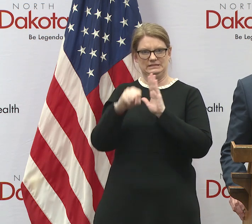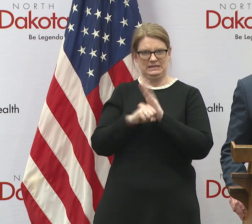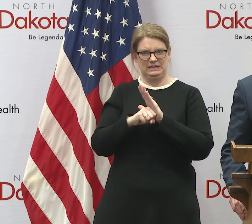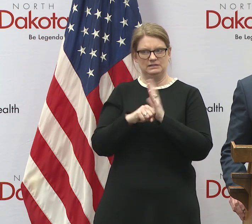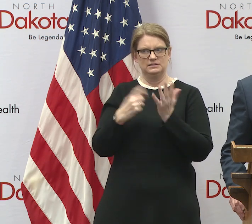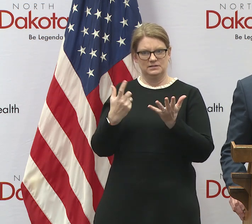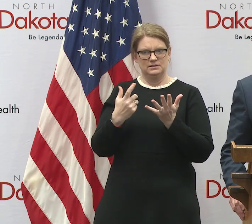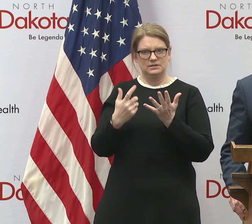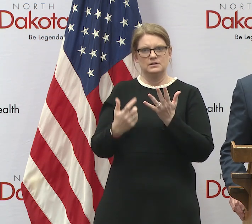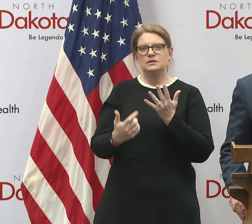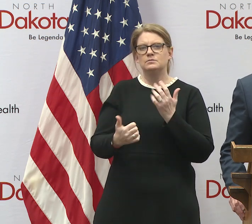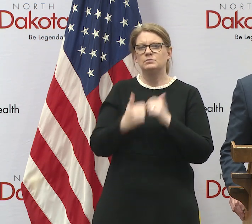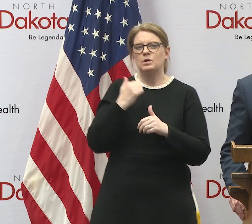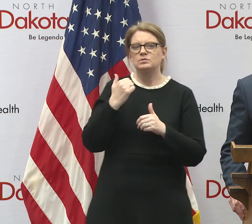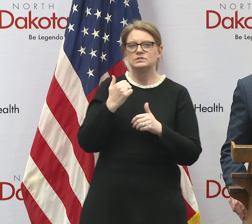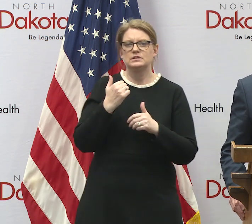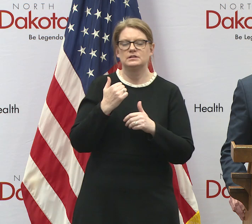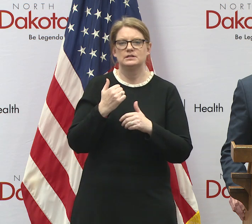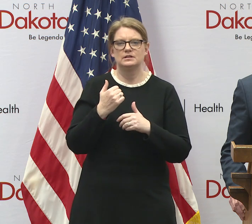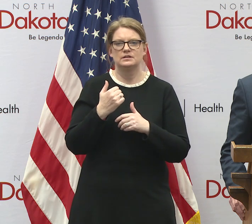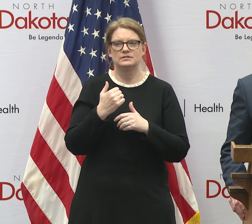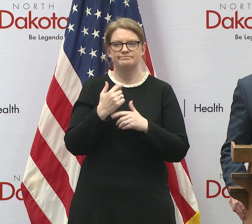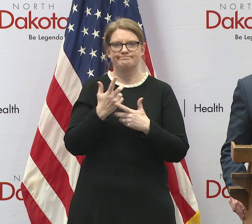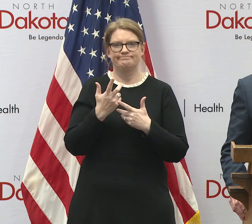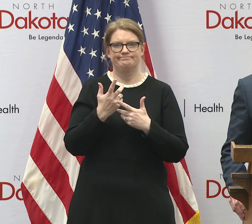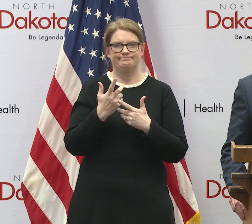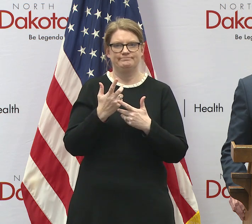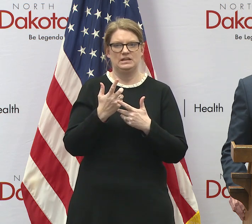of the in-person faith-based